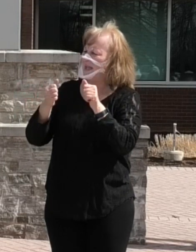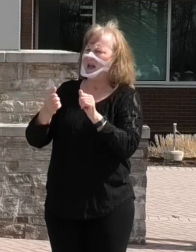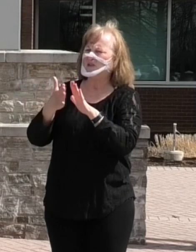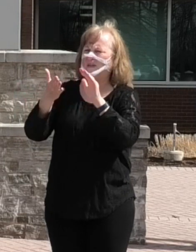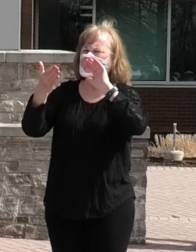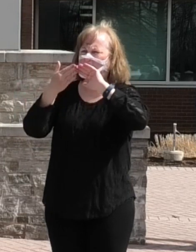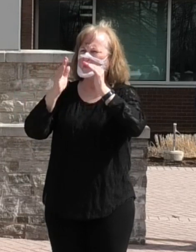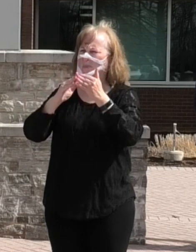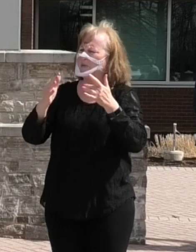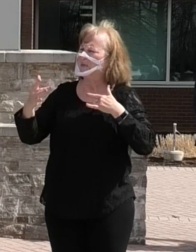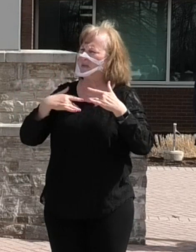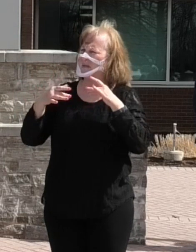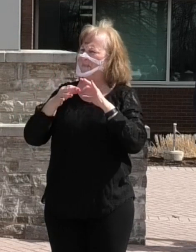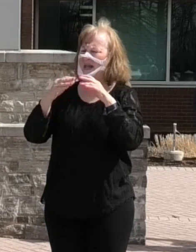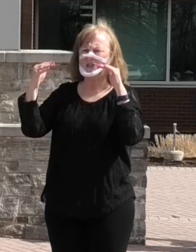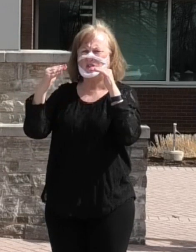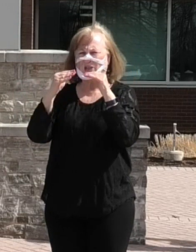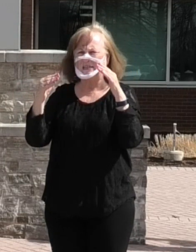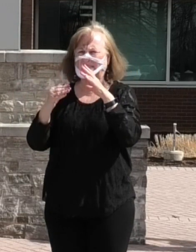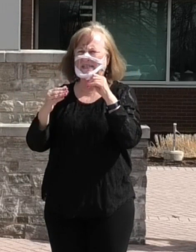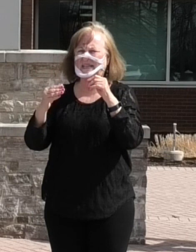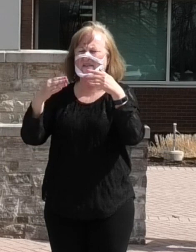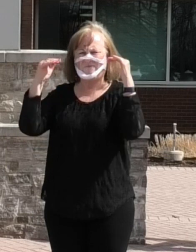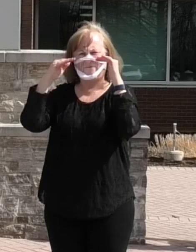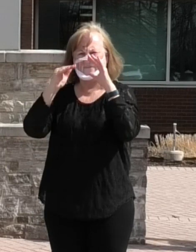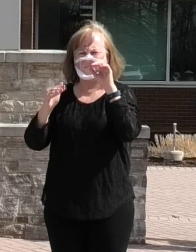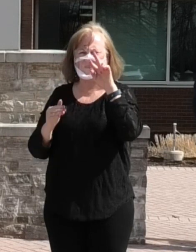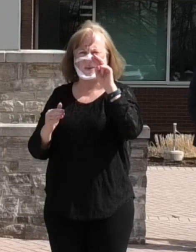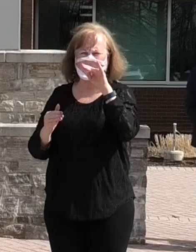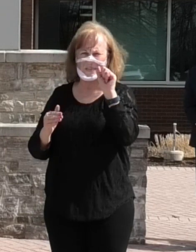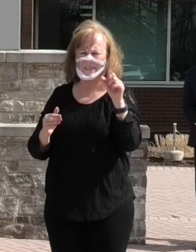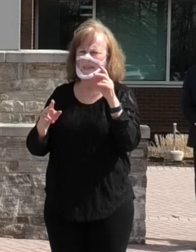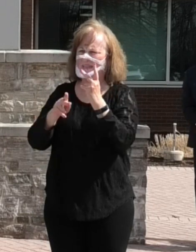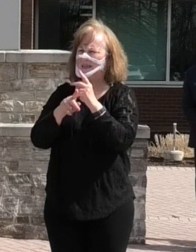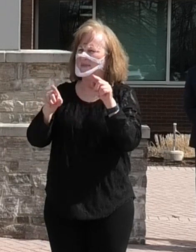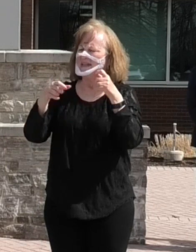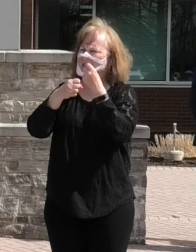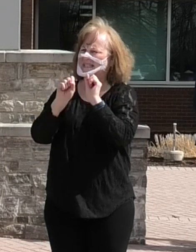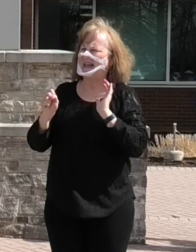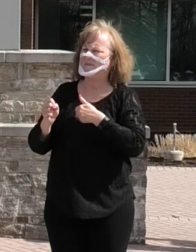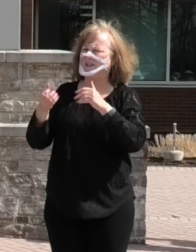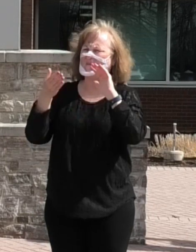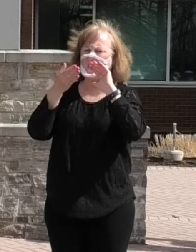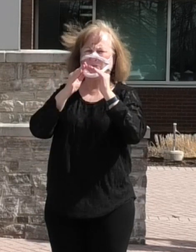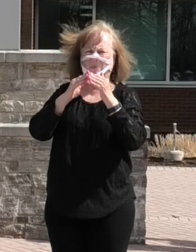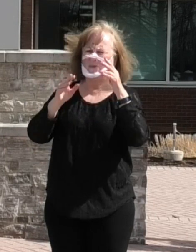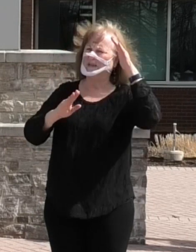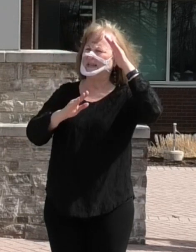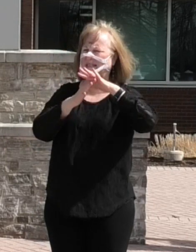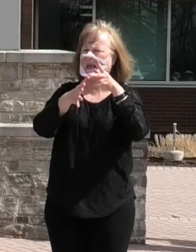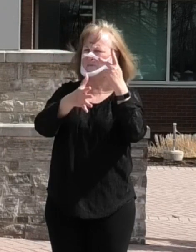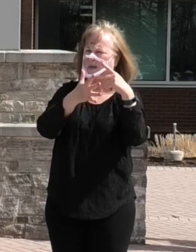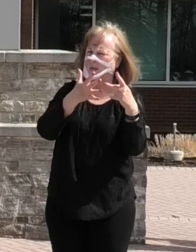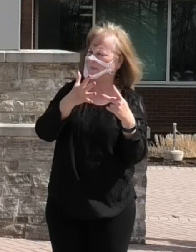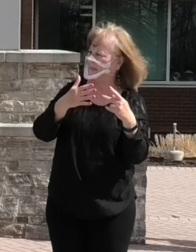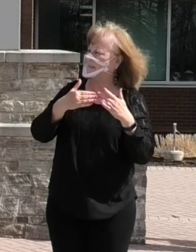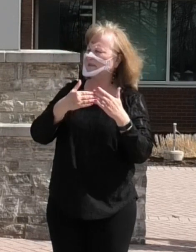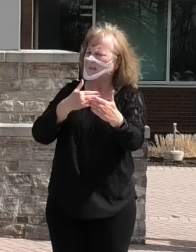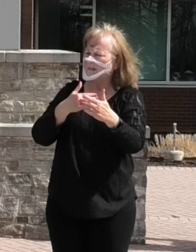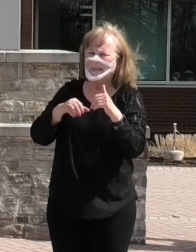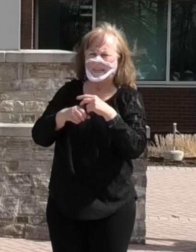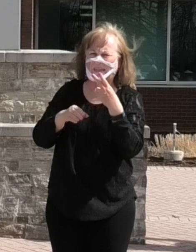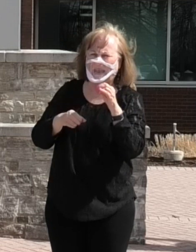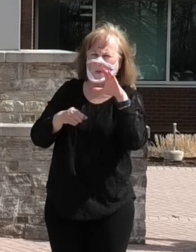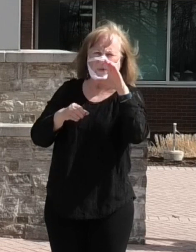addressing community concerns about justice and fairness while keeping the safety of our community a top priority. So going forward in